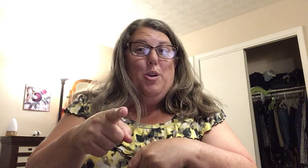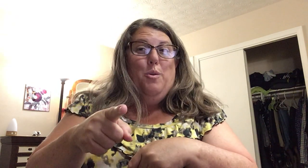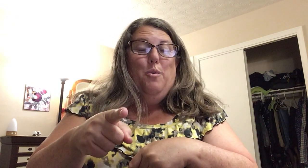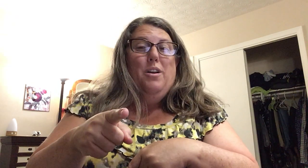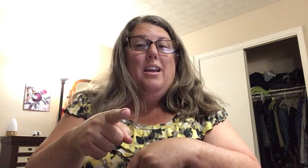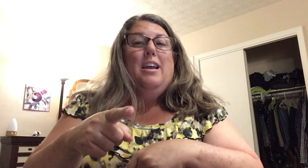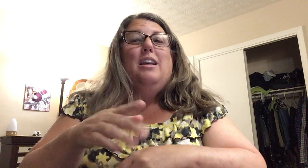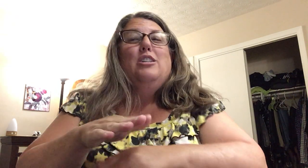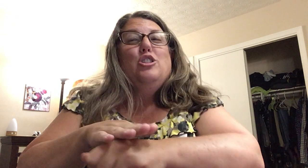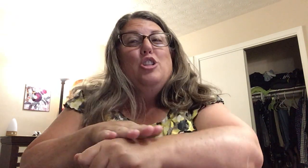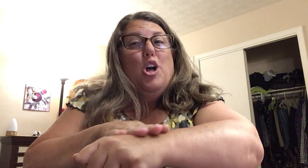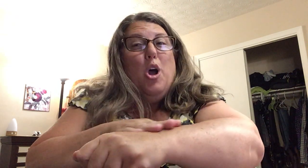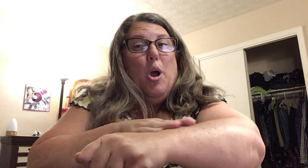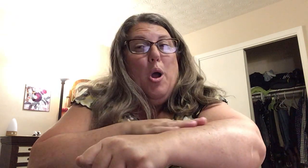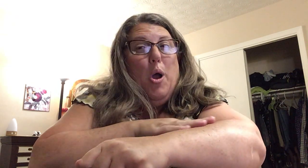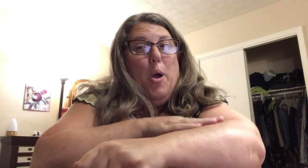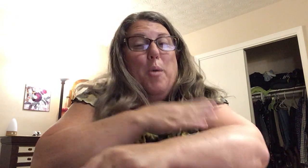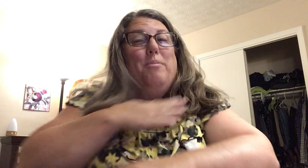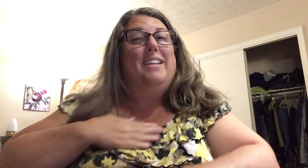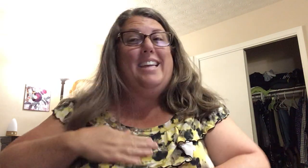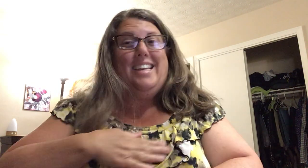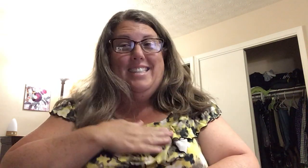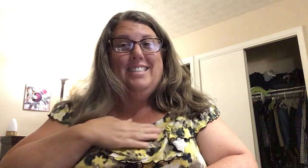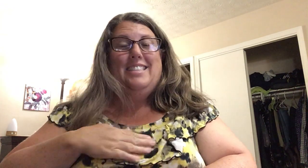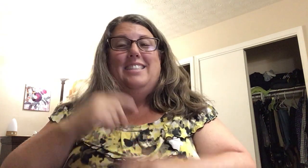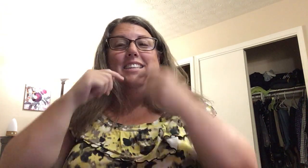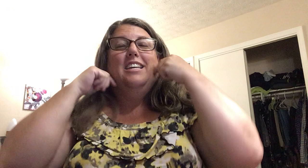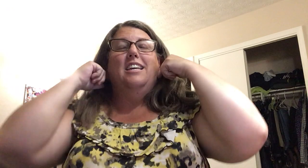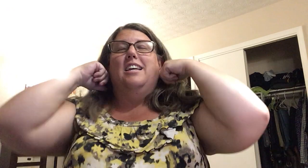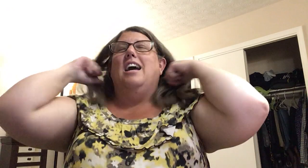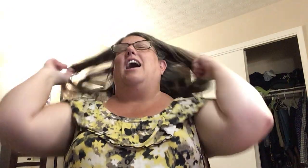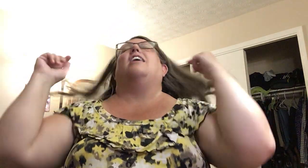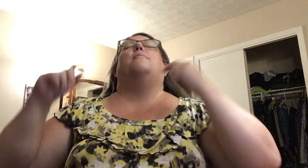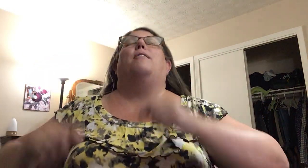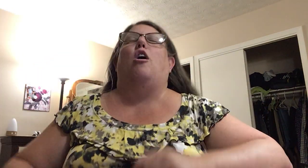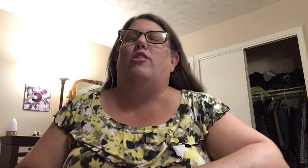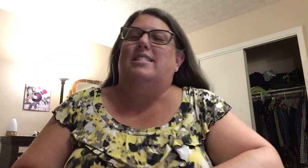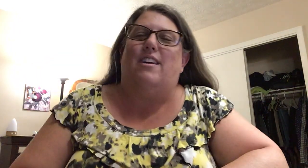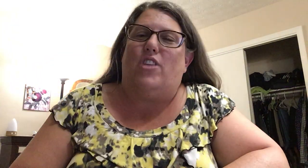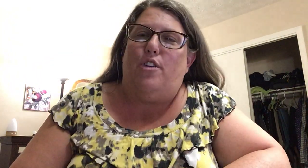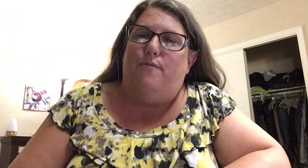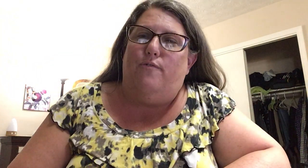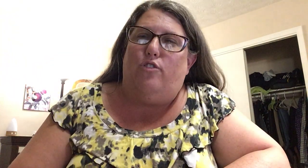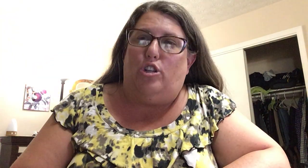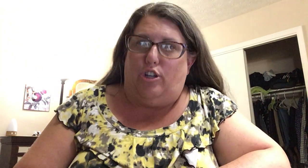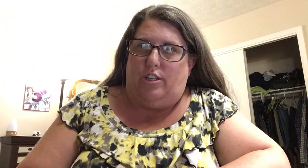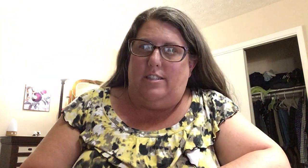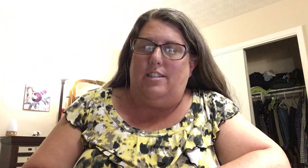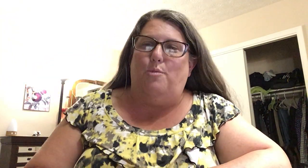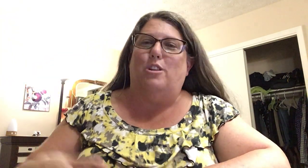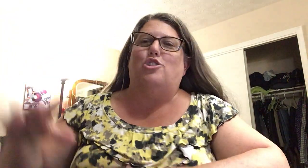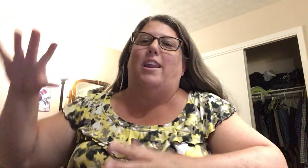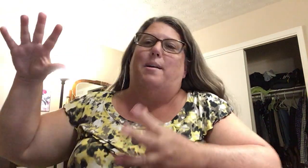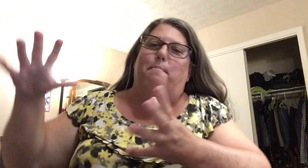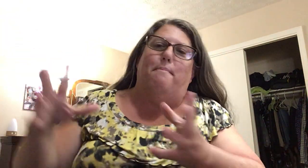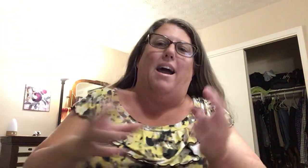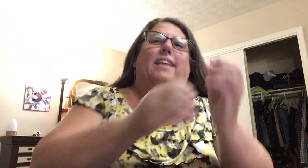you, slow, please. All the stuff that you've learned, you want to try to combine